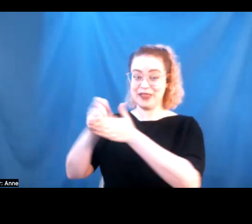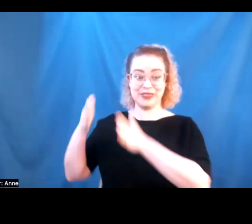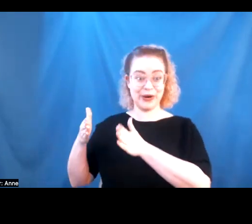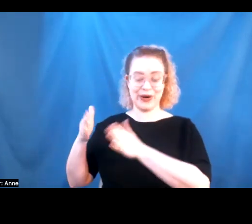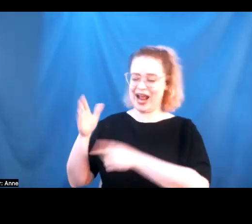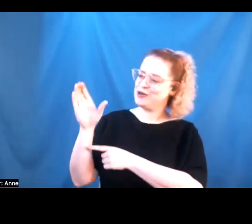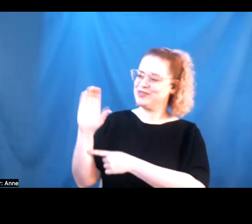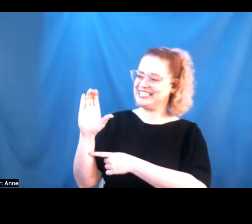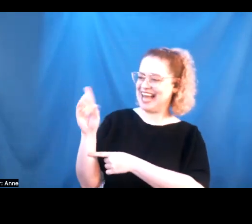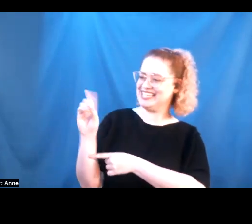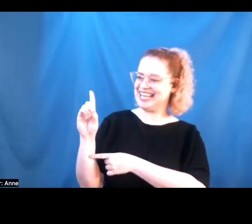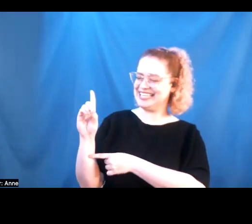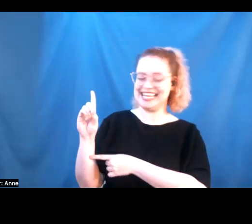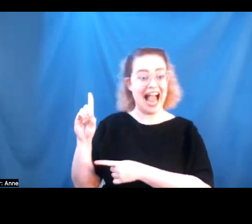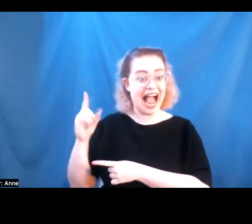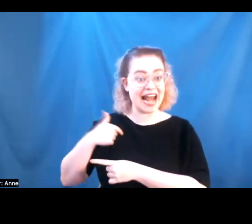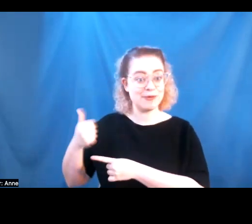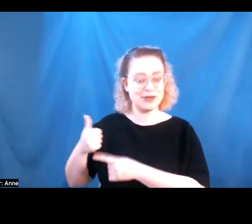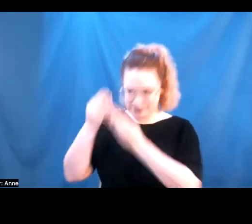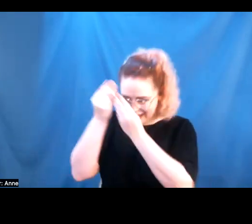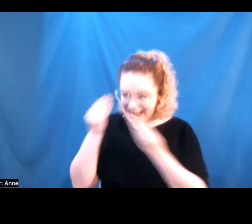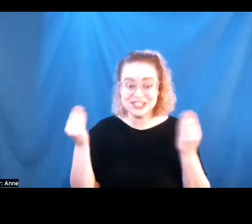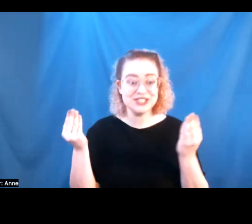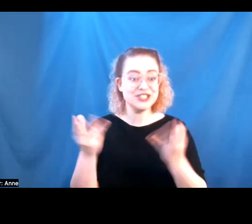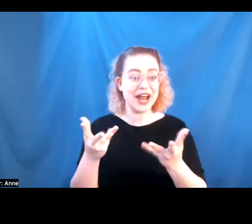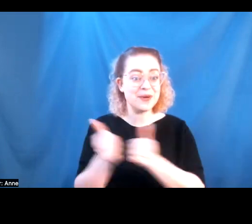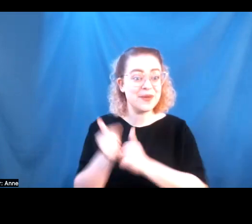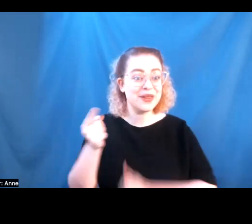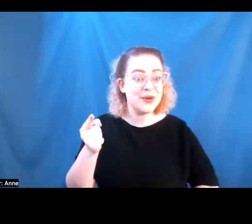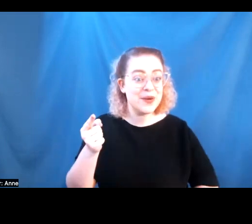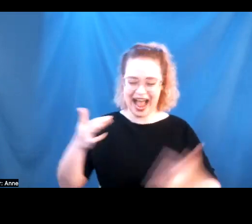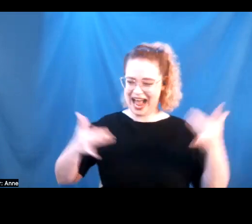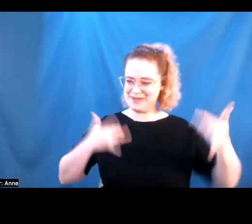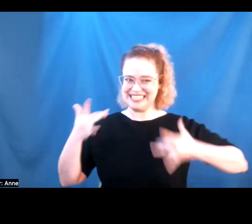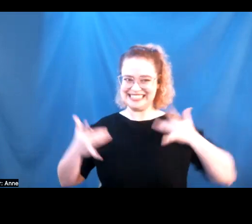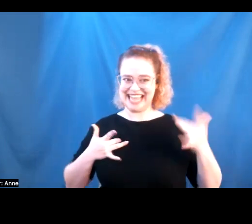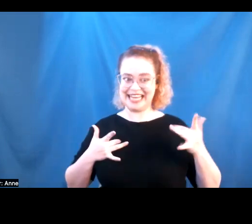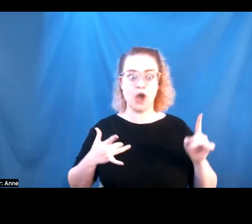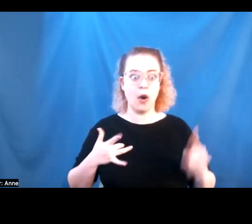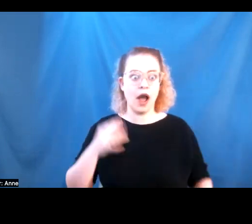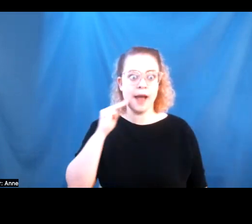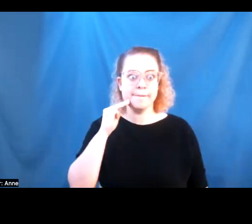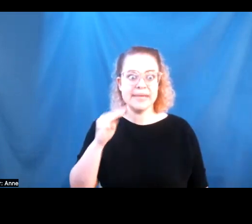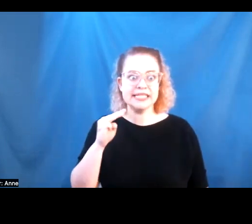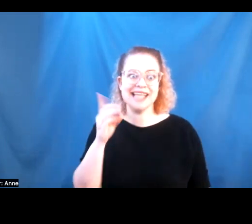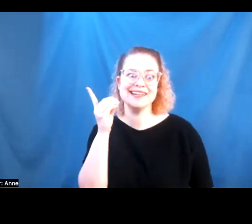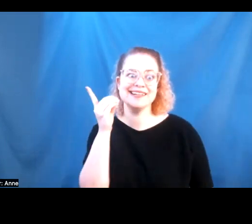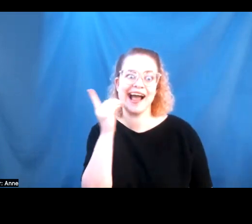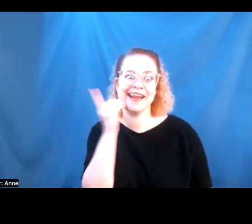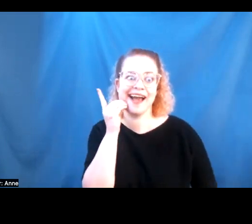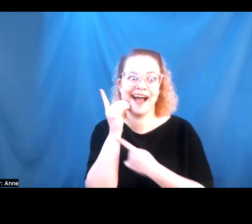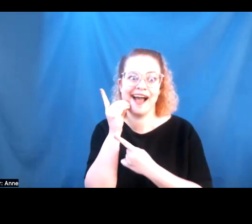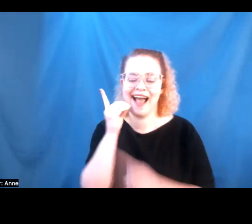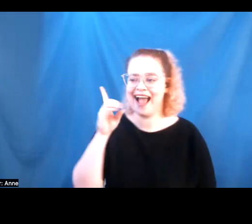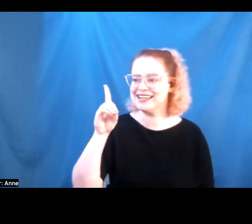book here today that we're going to be sharing with you. And I'm so excited to share Miss Dinah. Here's Miss Dinah